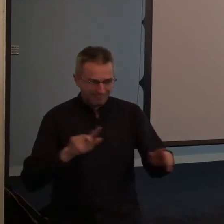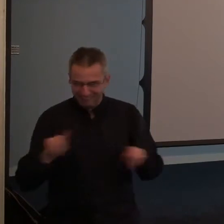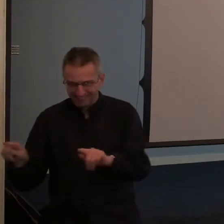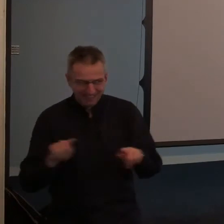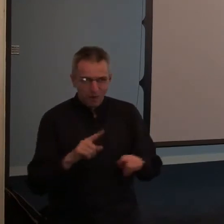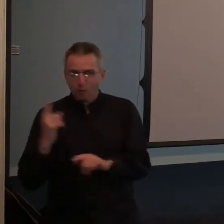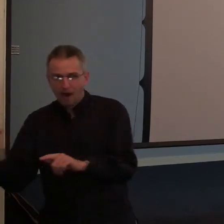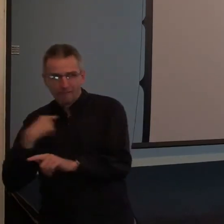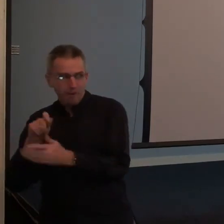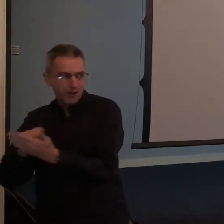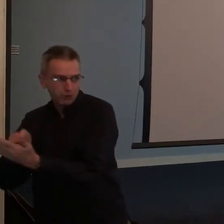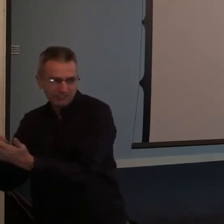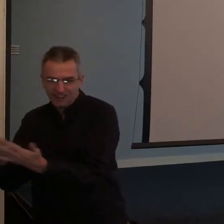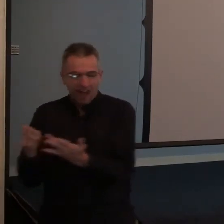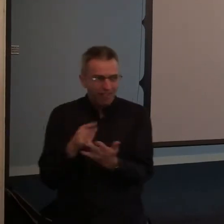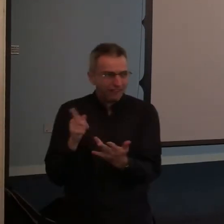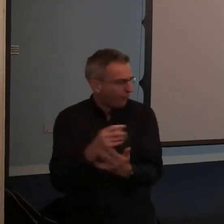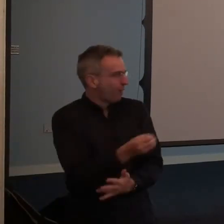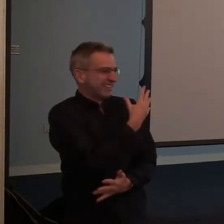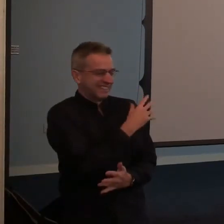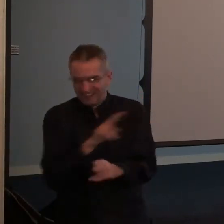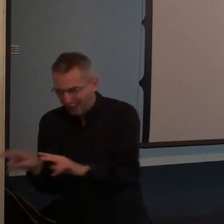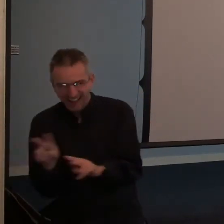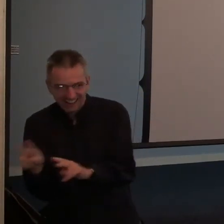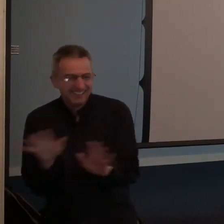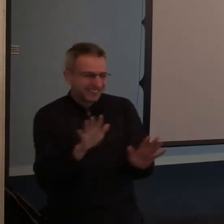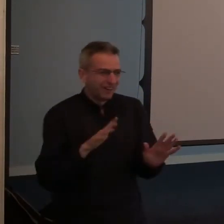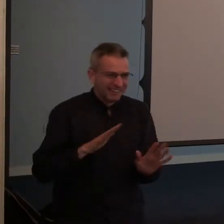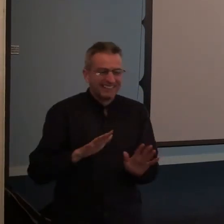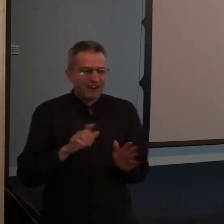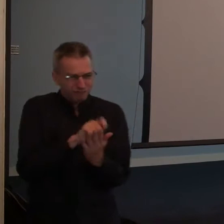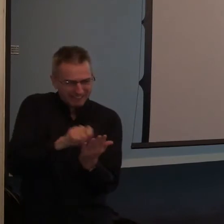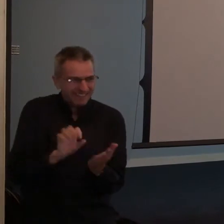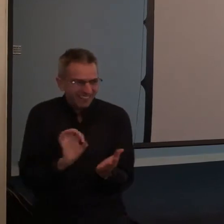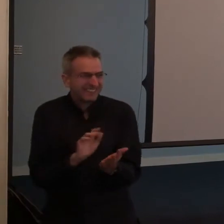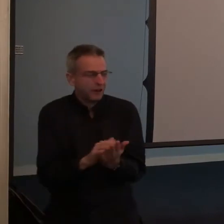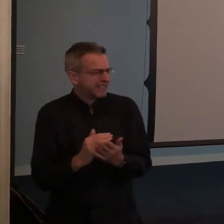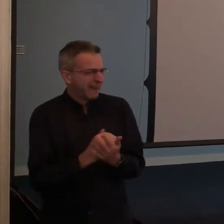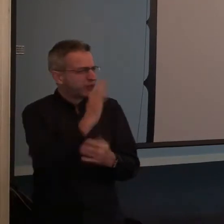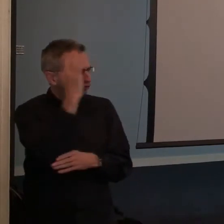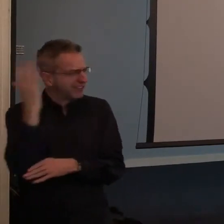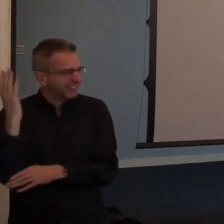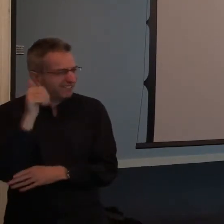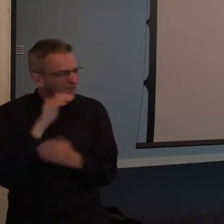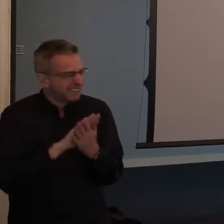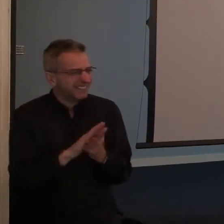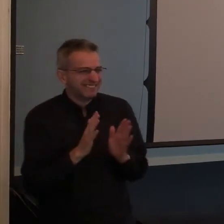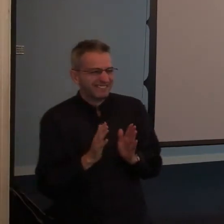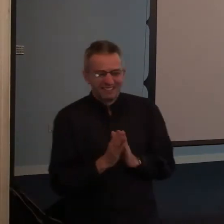I've got two laptops here, one for my notes on it, another with the slides, so forgive me if it seems a bit strange